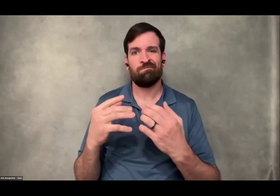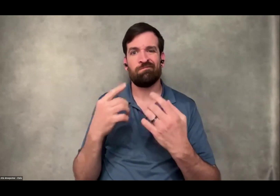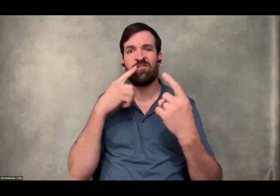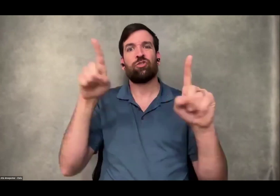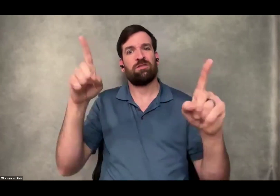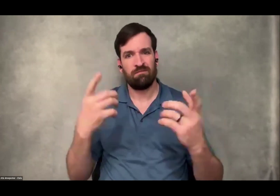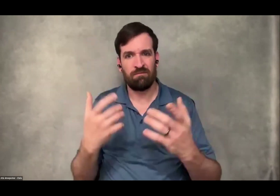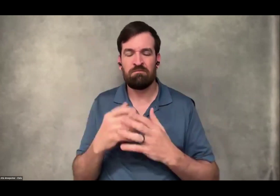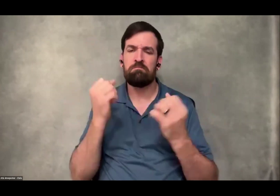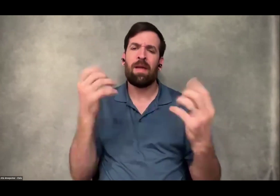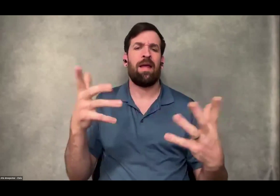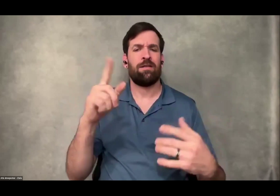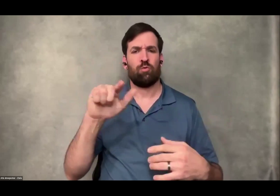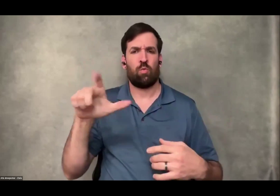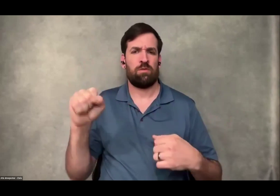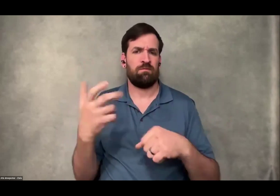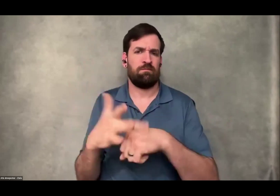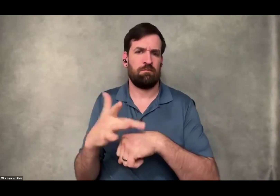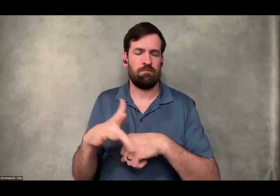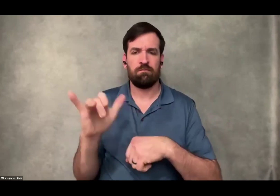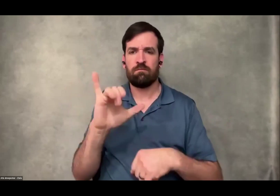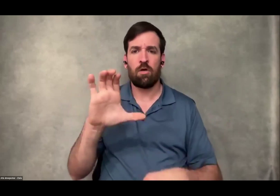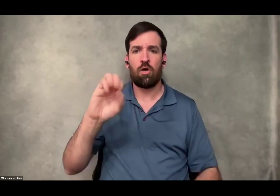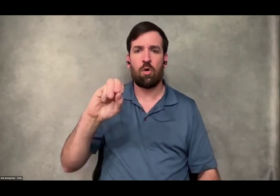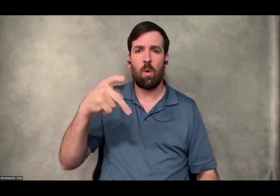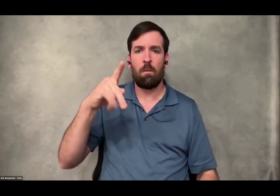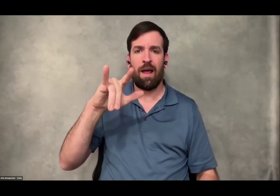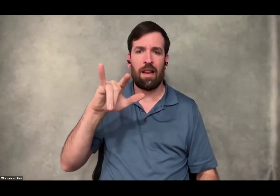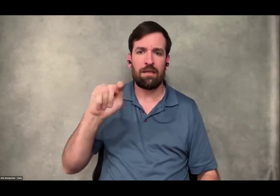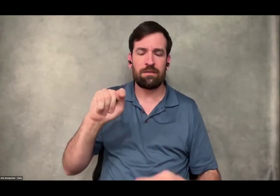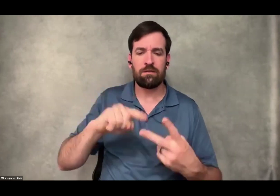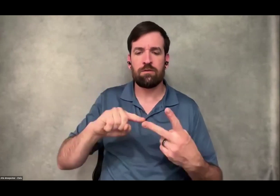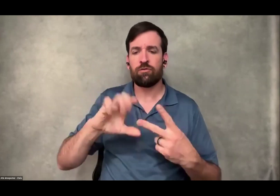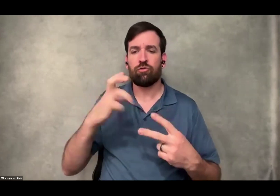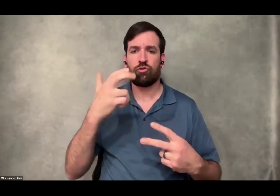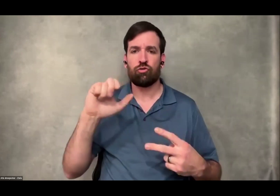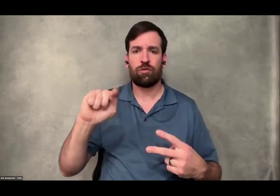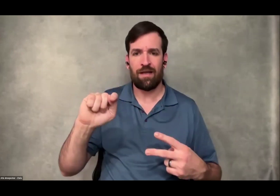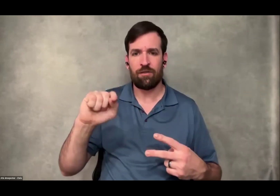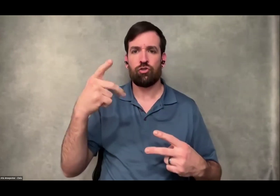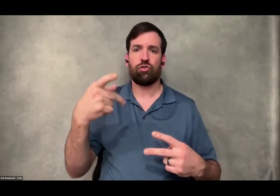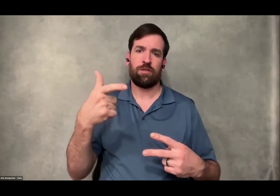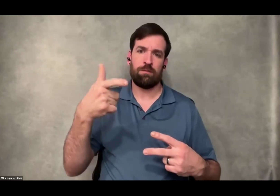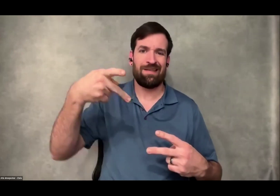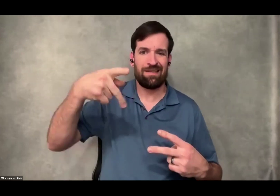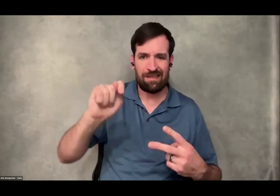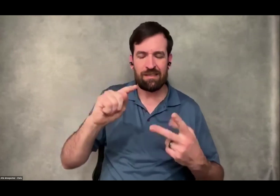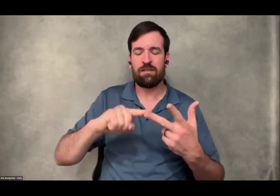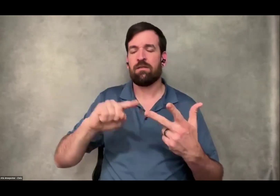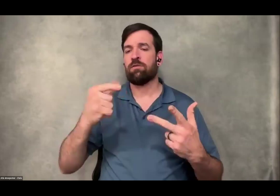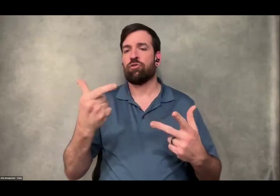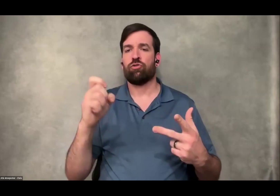there's a lot of tools out there that we can use, such as Copilot, such as ChatGPT, Jemenai, things like that,